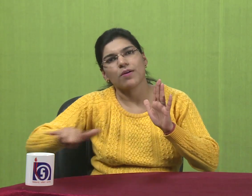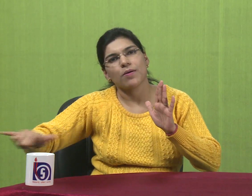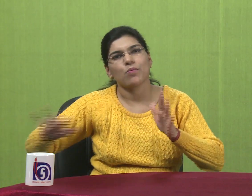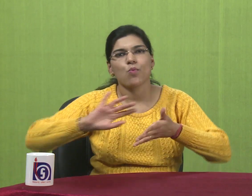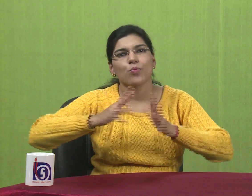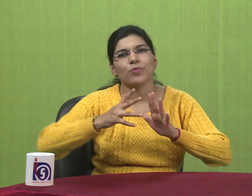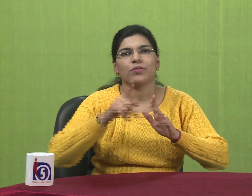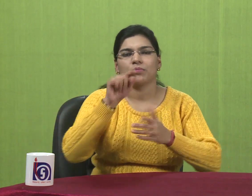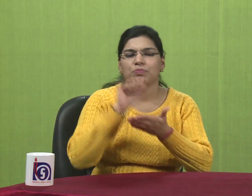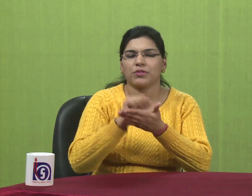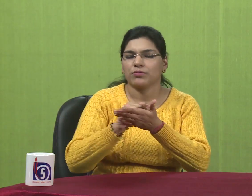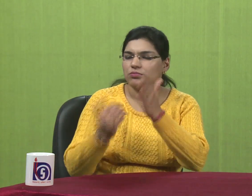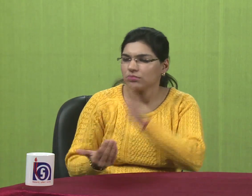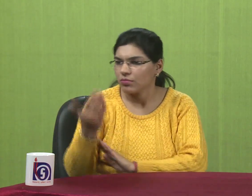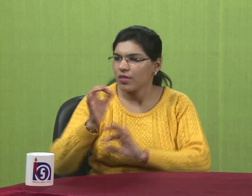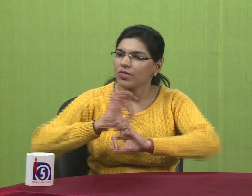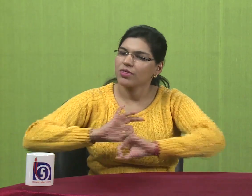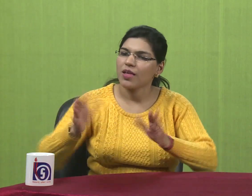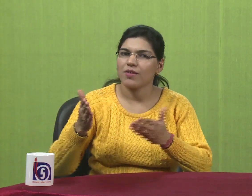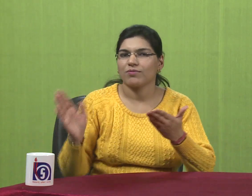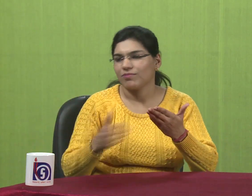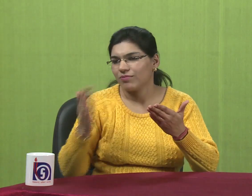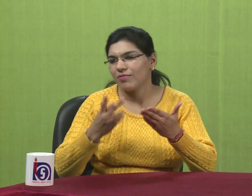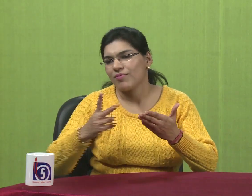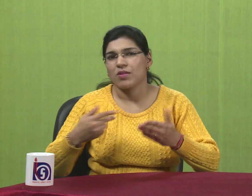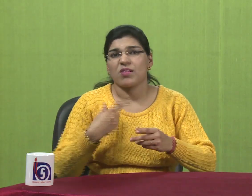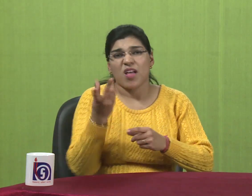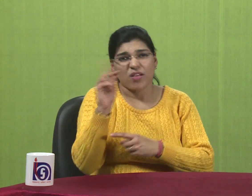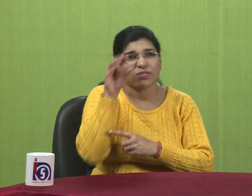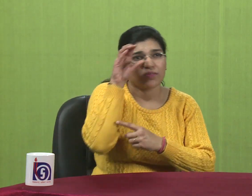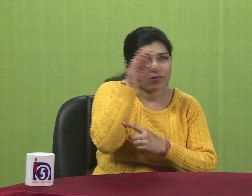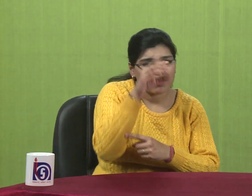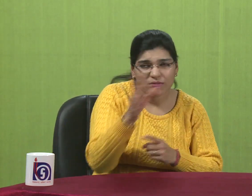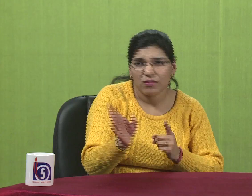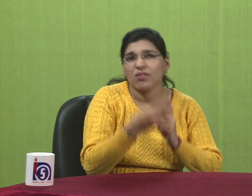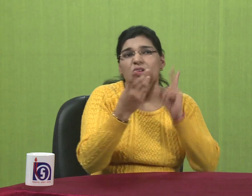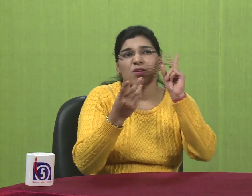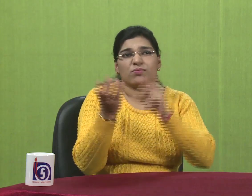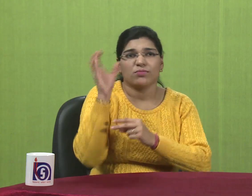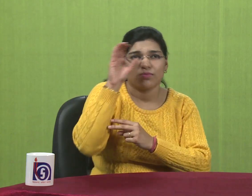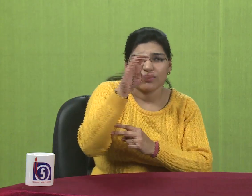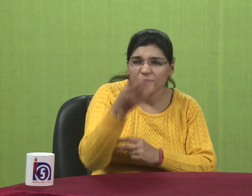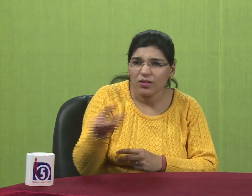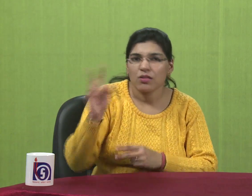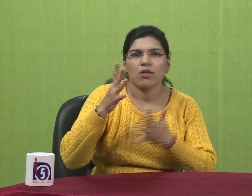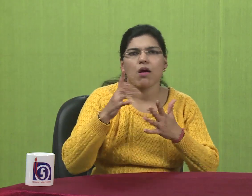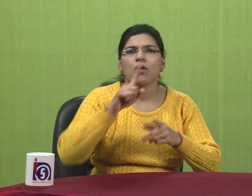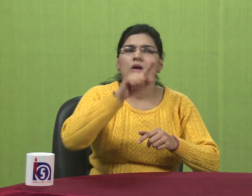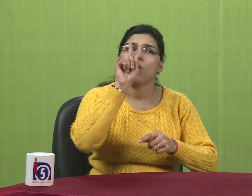Automatically, when you select it, all the prints that you take out will have a header and footer. You don't have to repeat